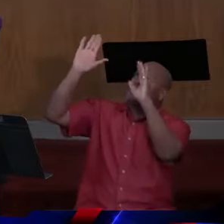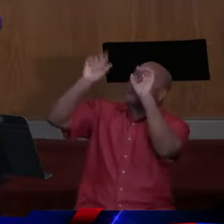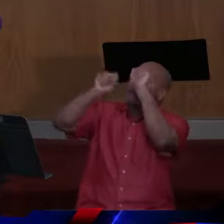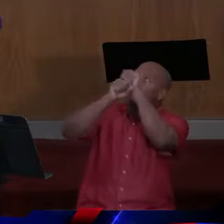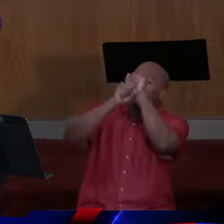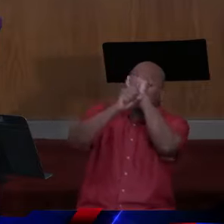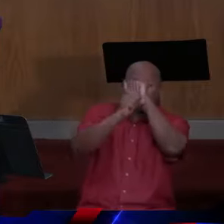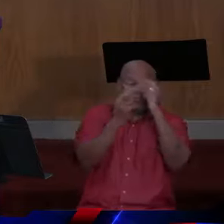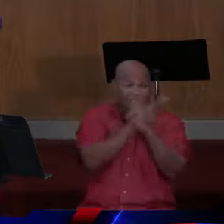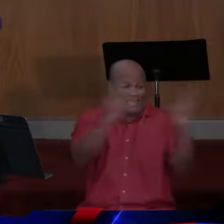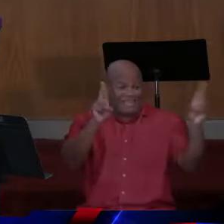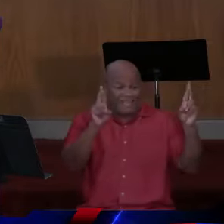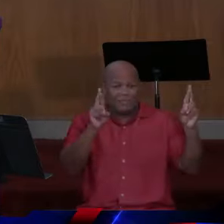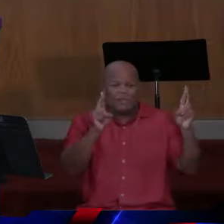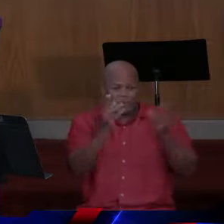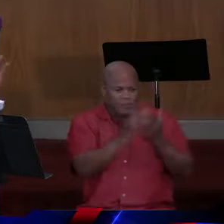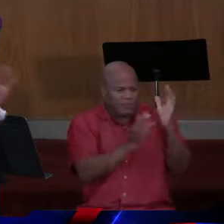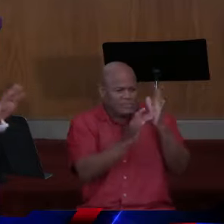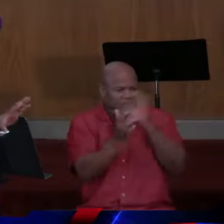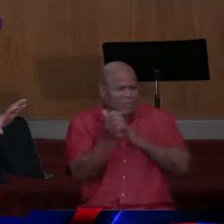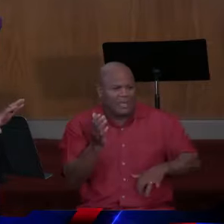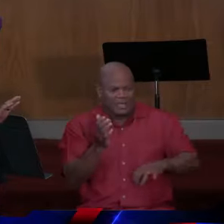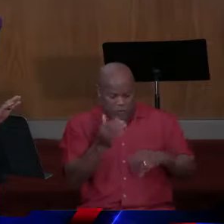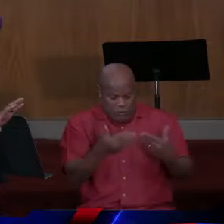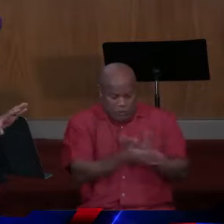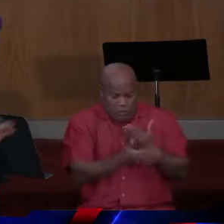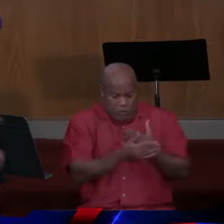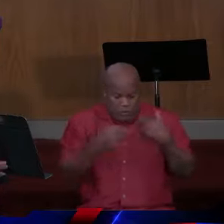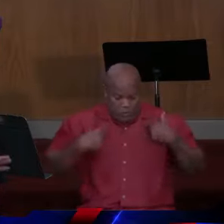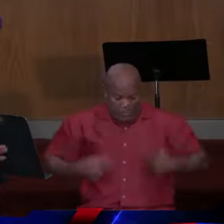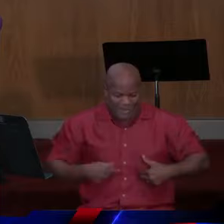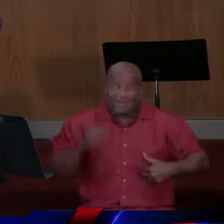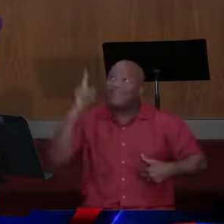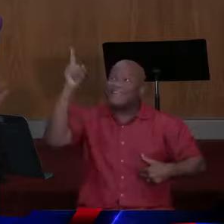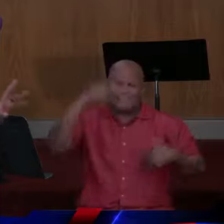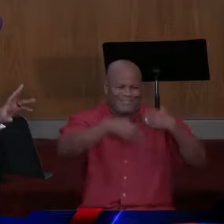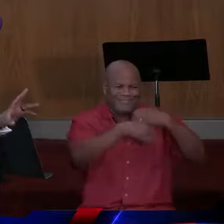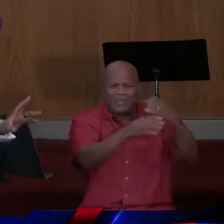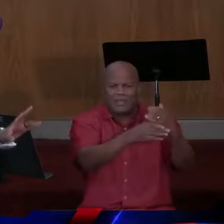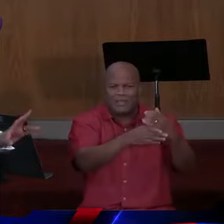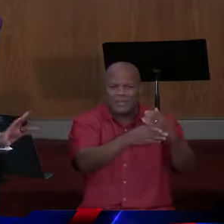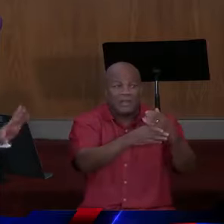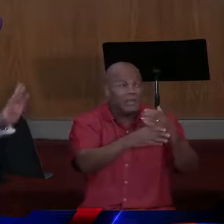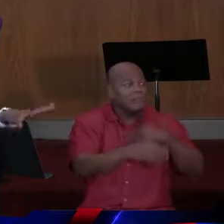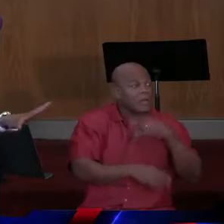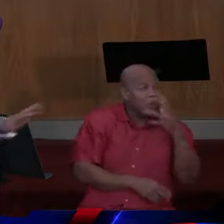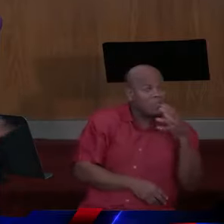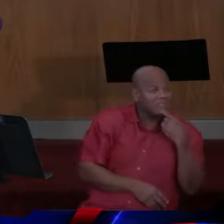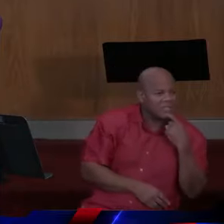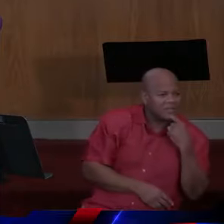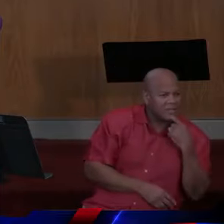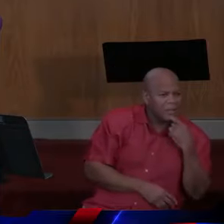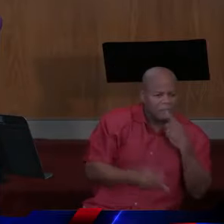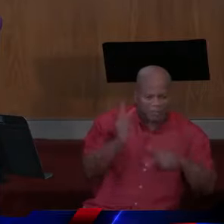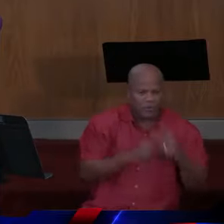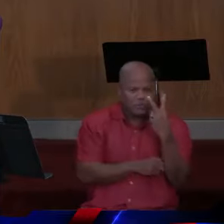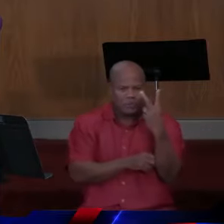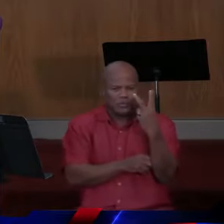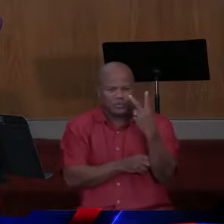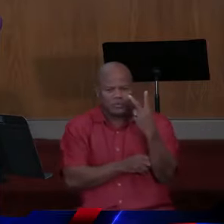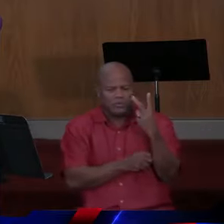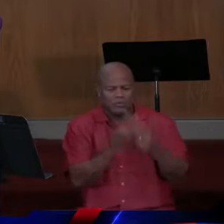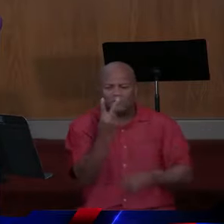Christ, has created a new humanity. My grandmother used to say, ain't but two kind of people, saved and